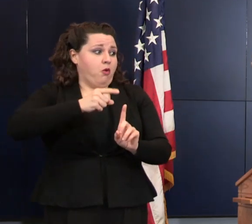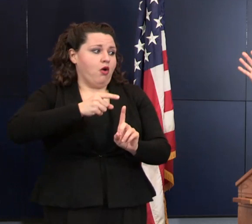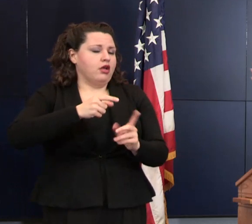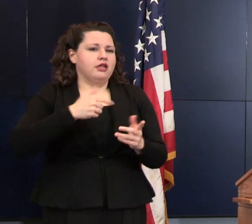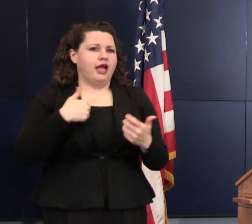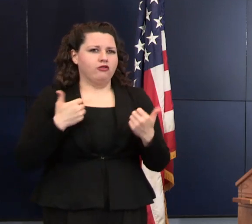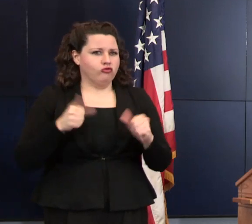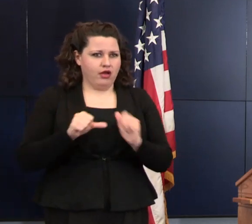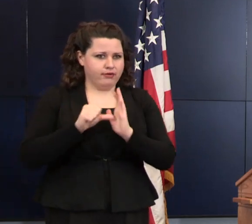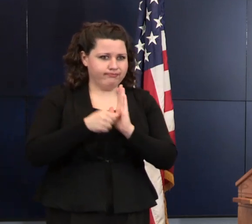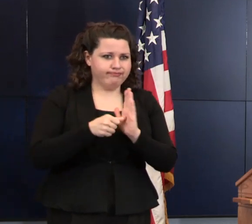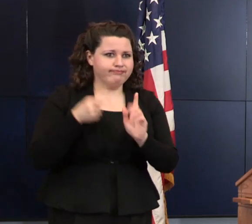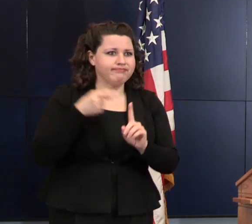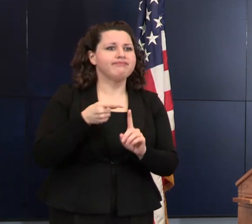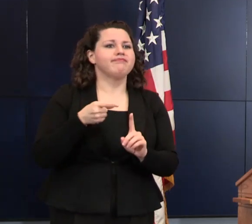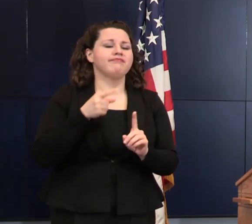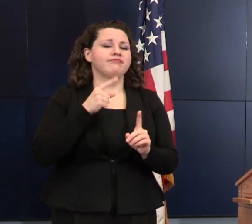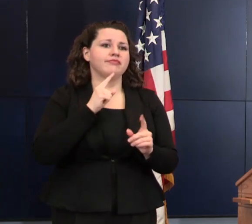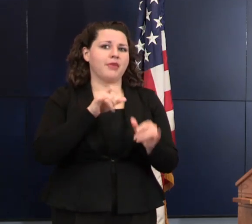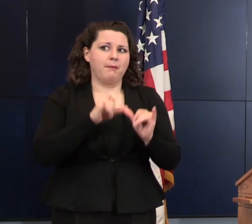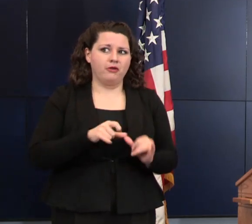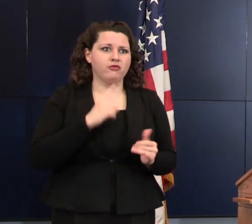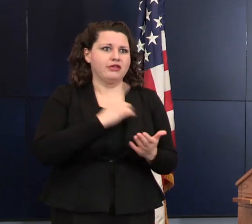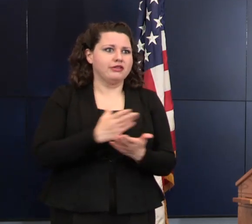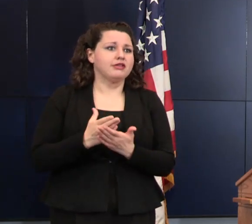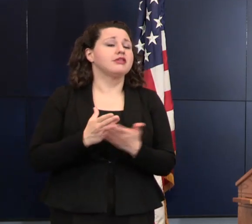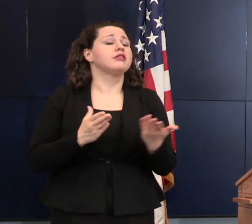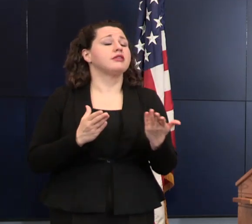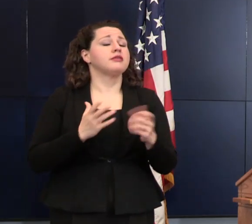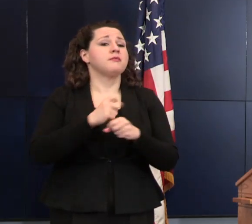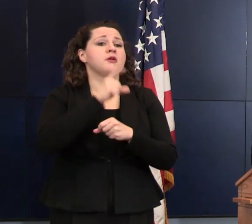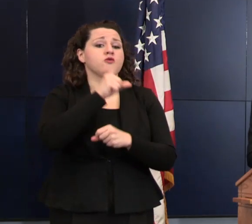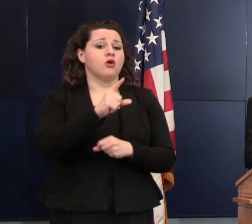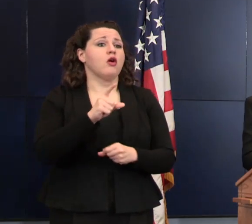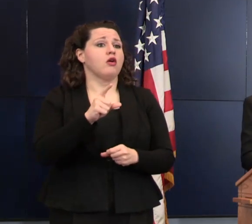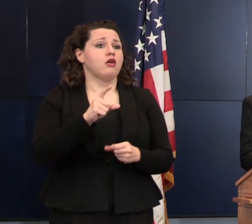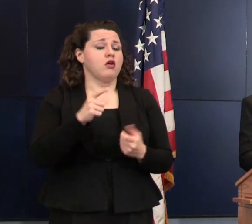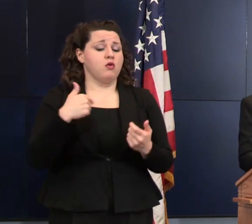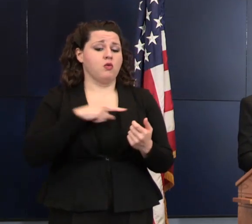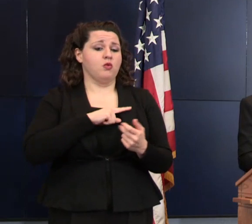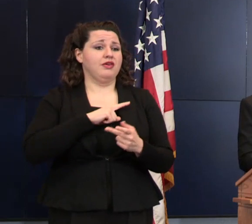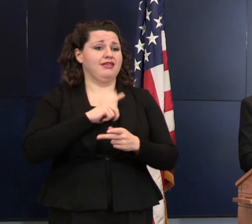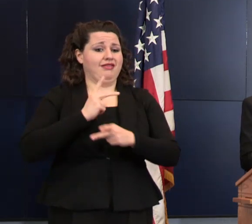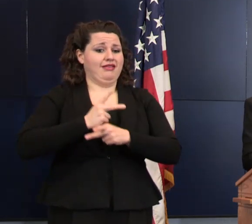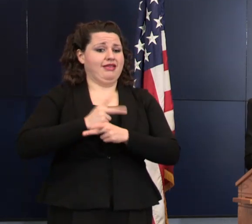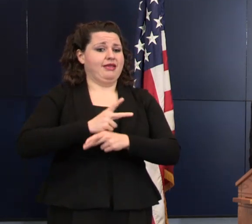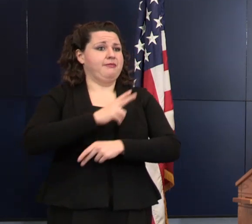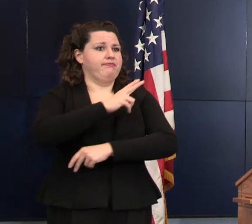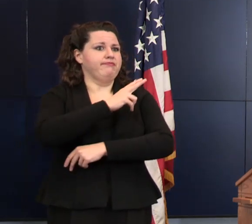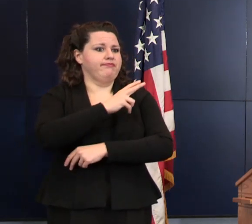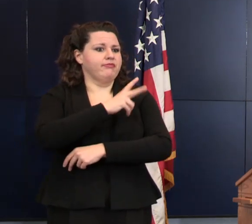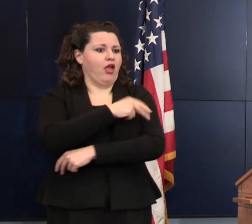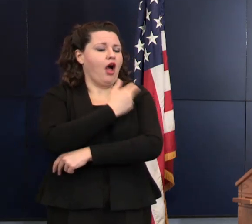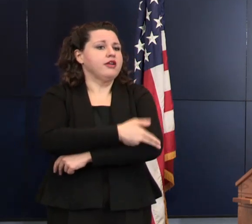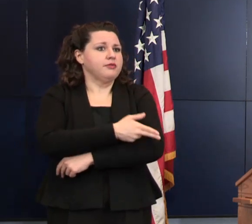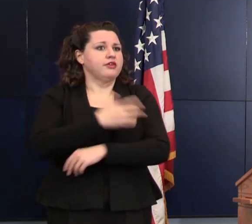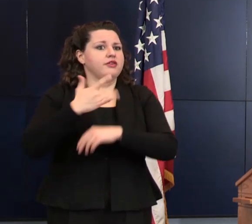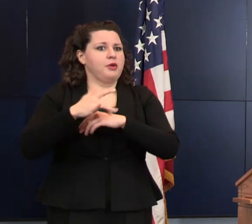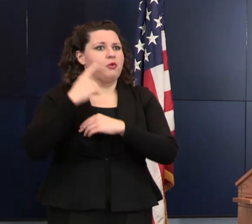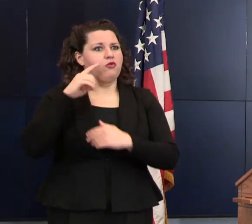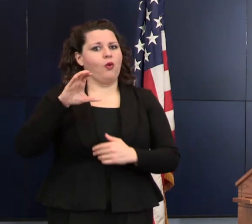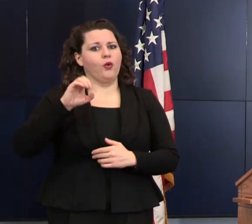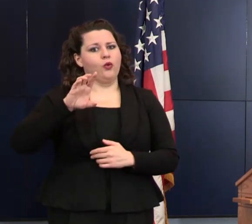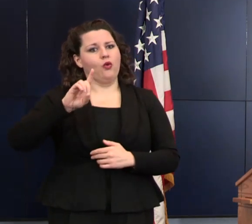I tried to make by showing you the metrics that we're looking at, is to make sure that we're preserving the hospital capacity for